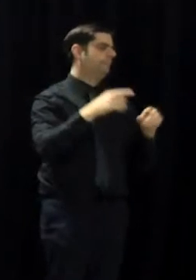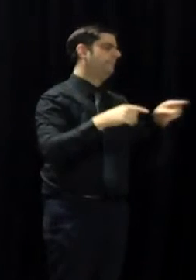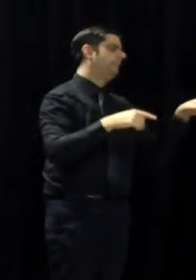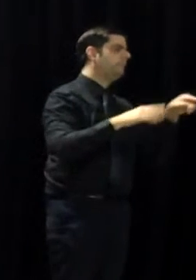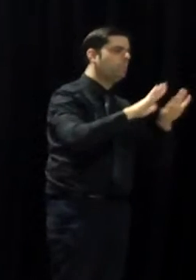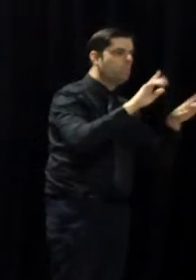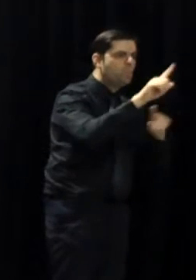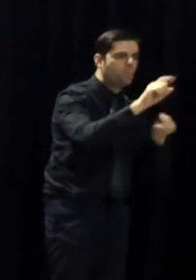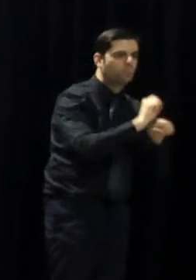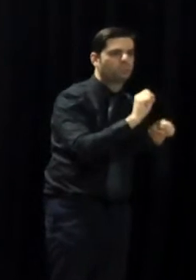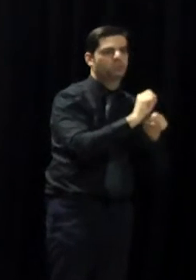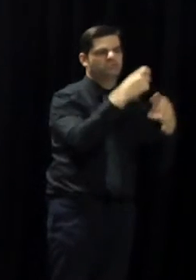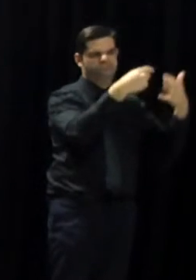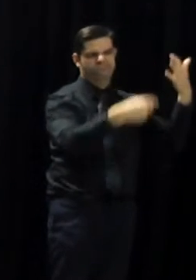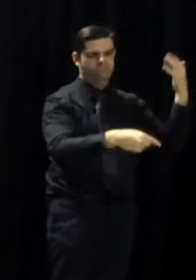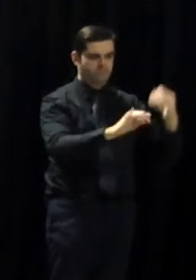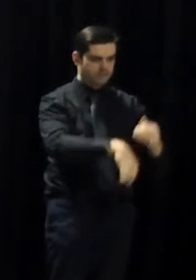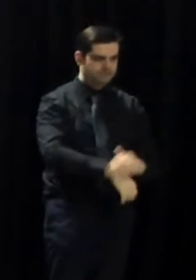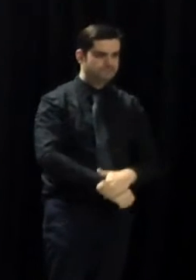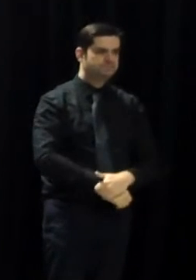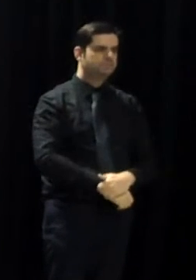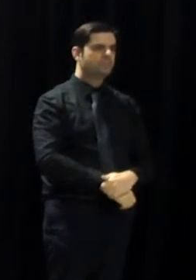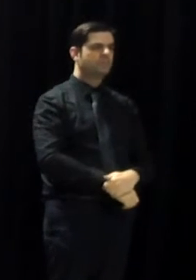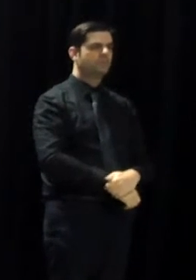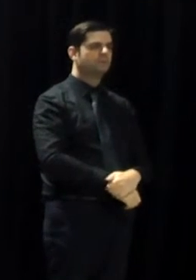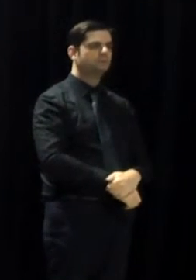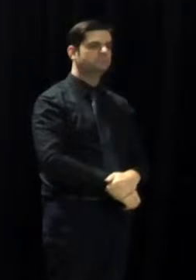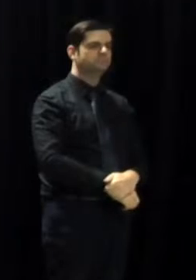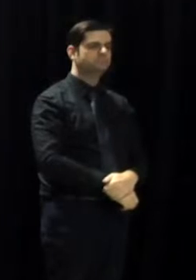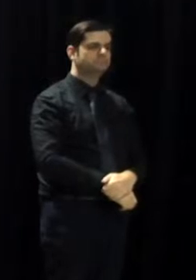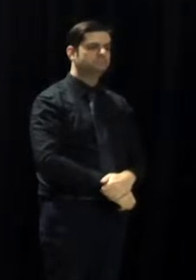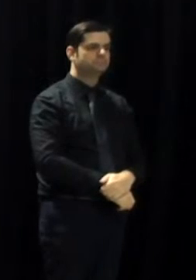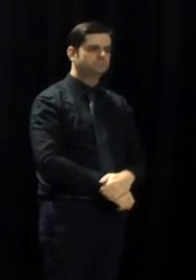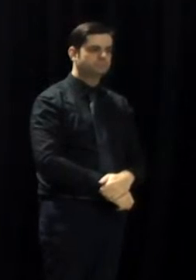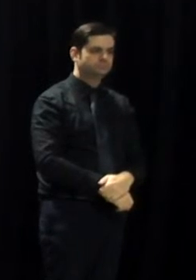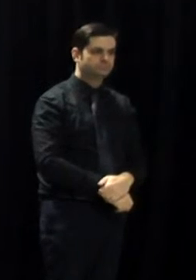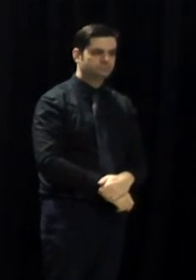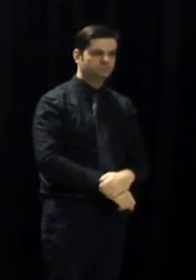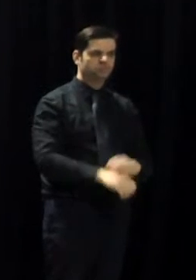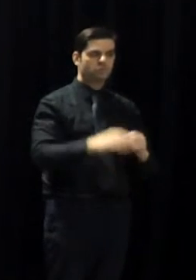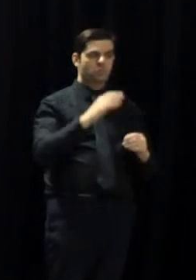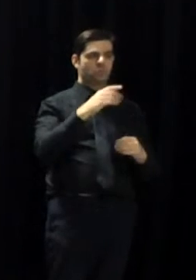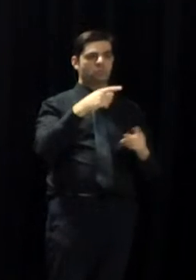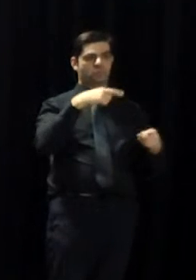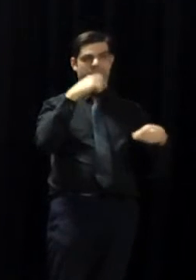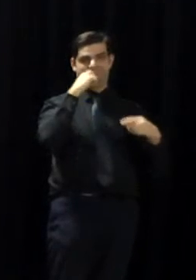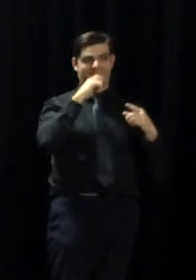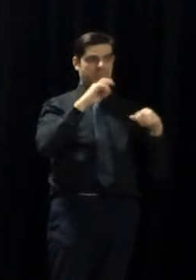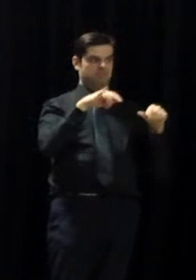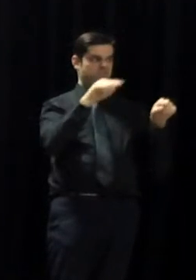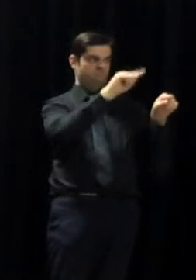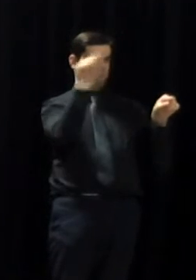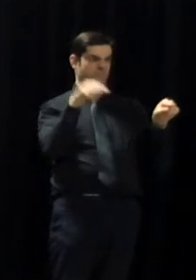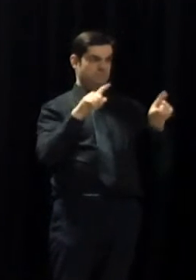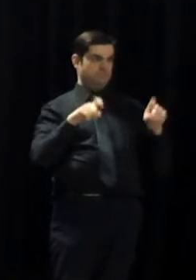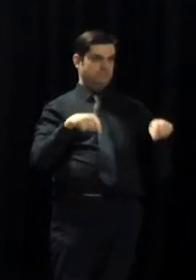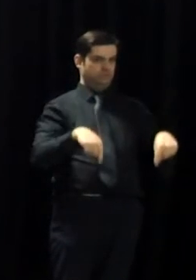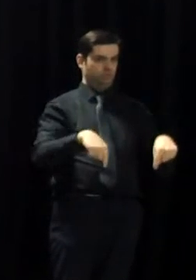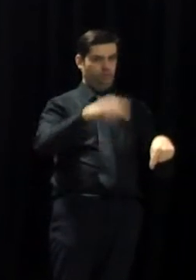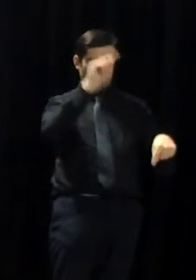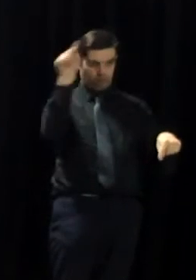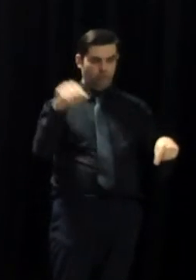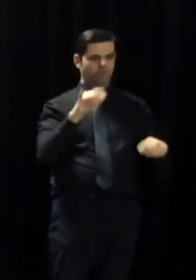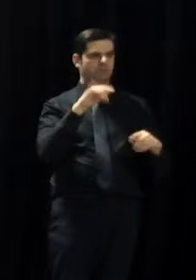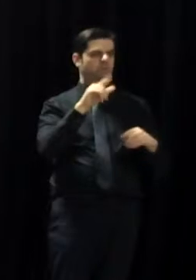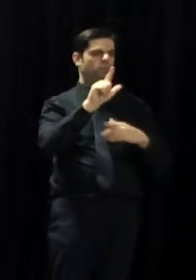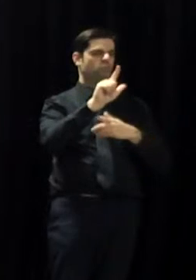aren't in the time frame where they can get to it, we can then move those resources over there as well. So we'll isolate